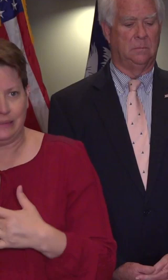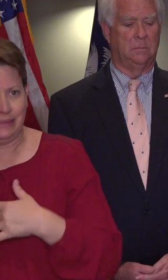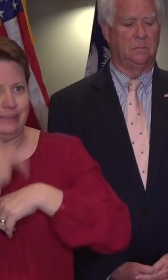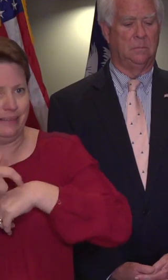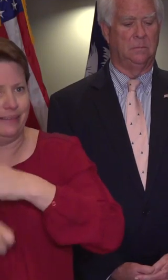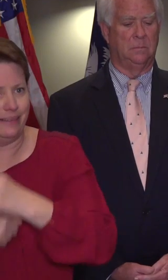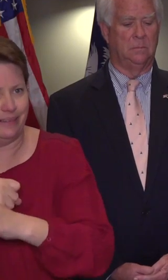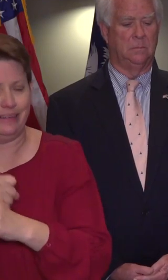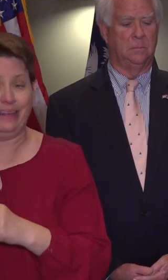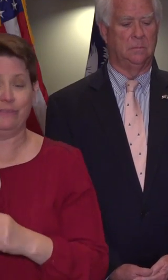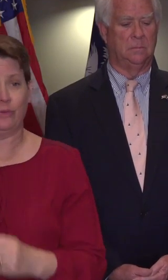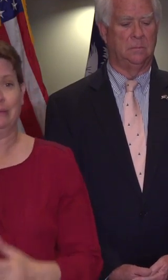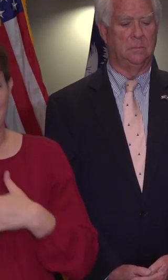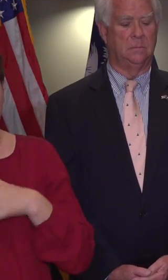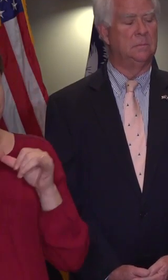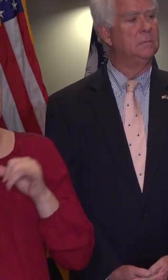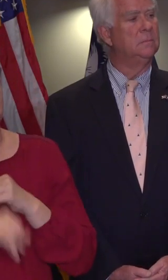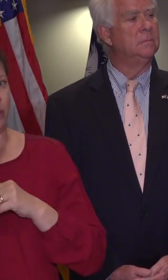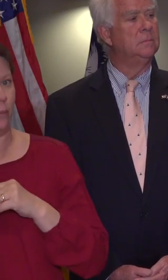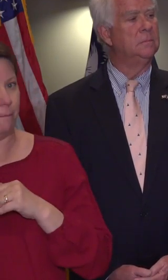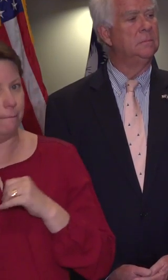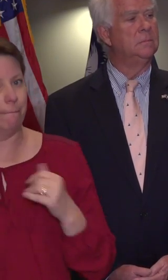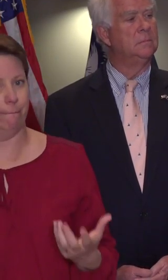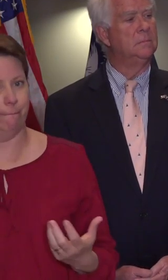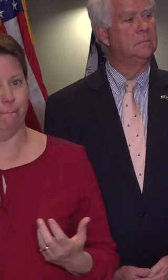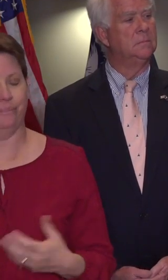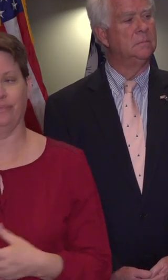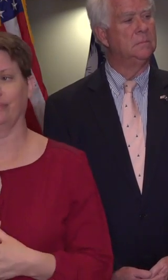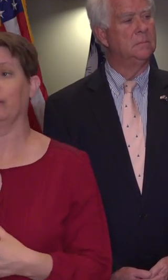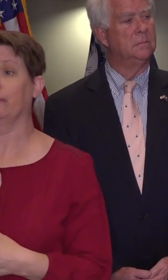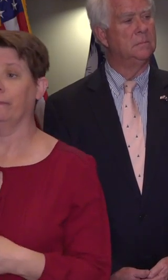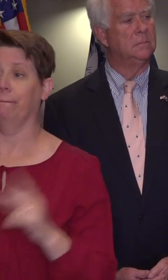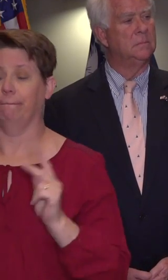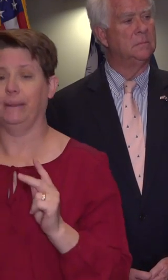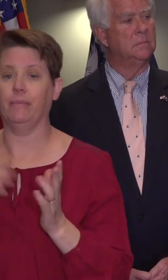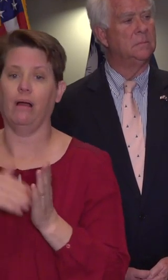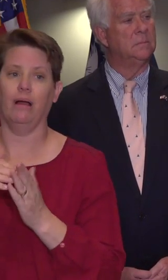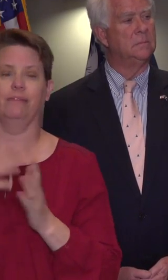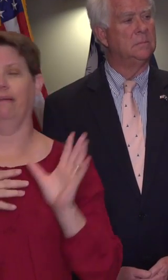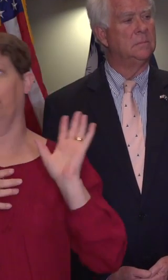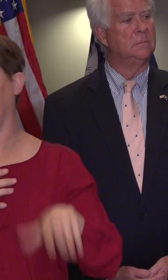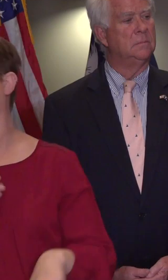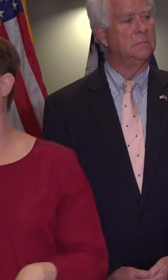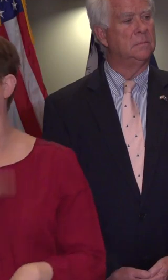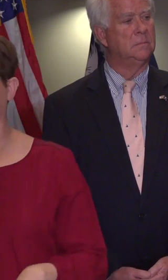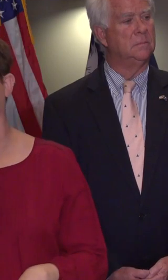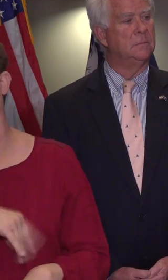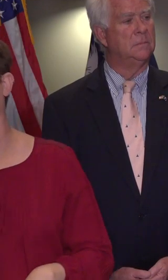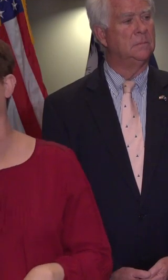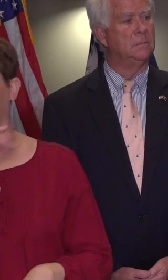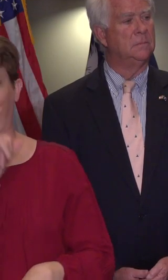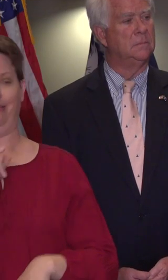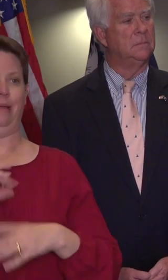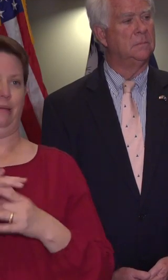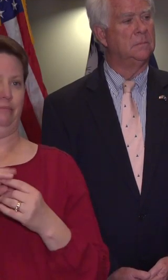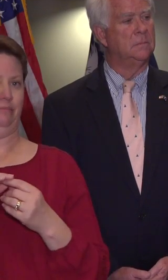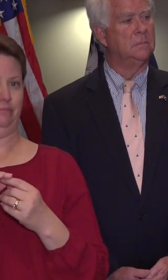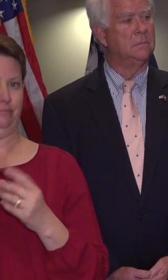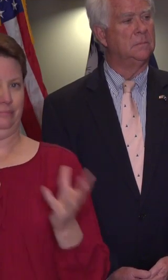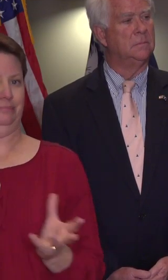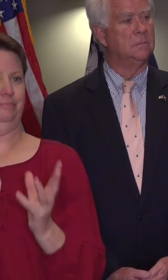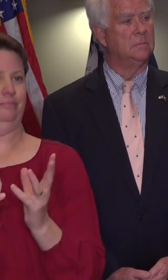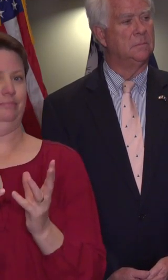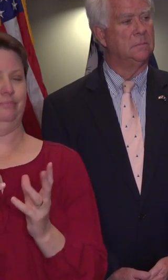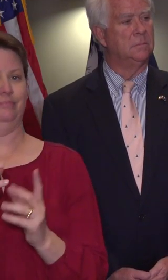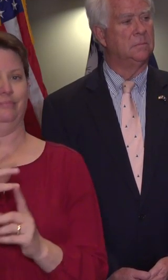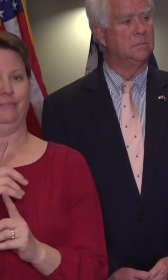you're sick. And we believe that people often don't take that message seriously. And so what we need now is not really a different